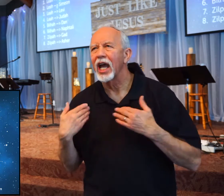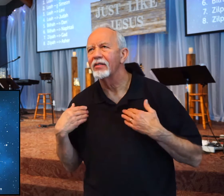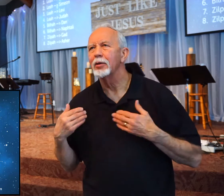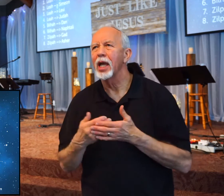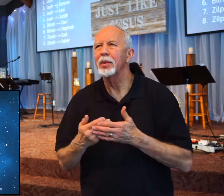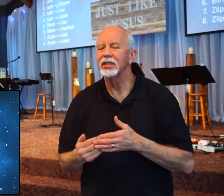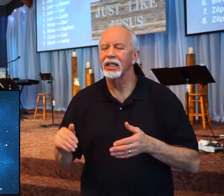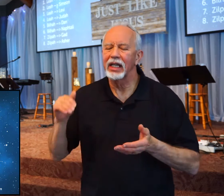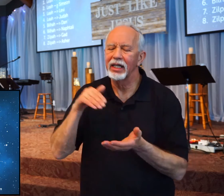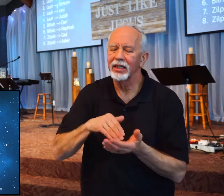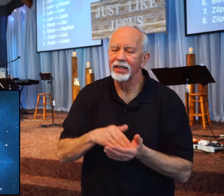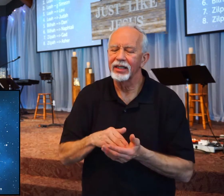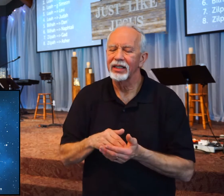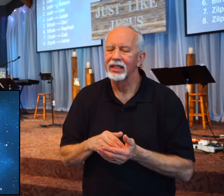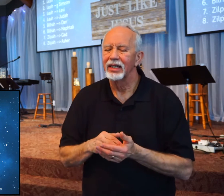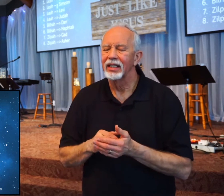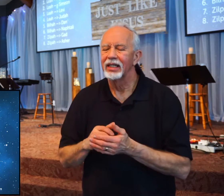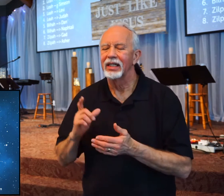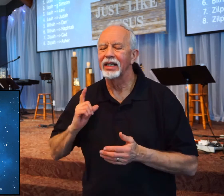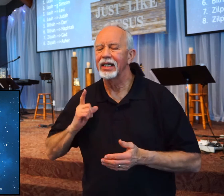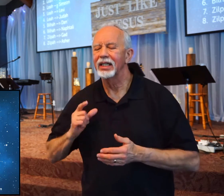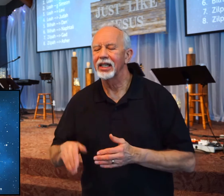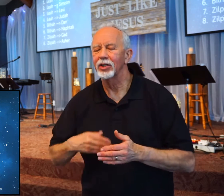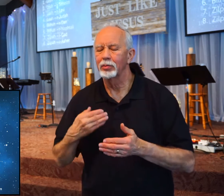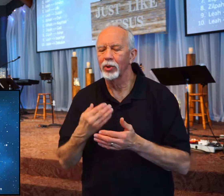birth to